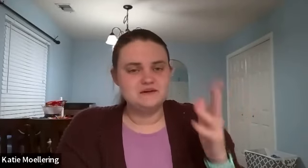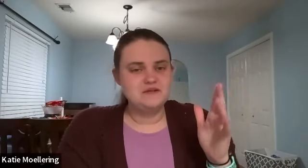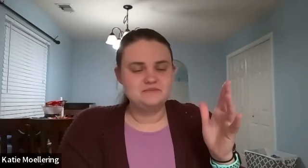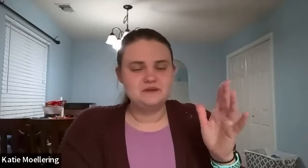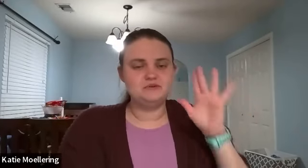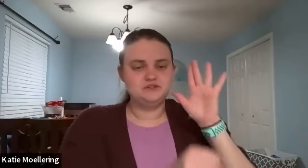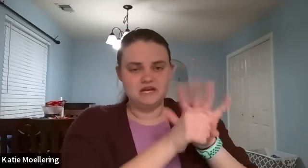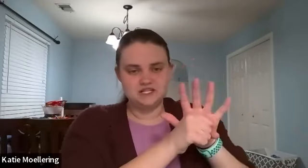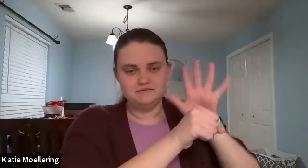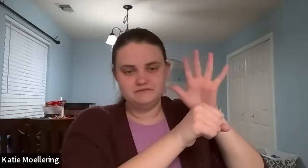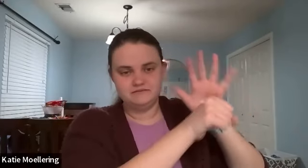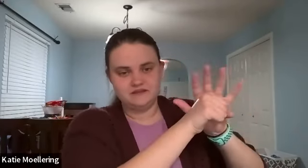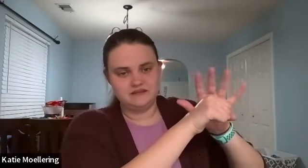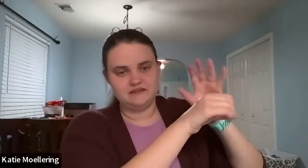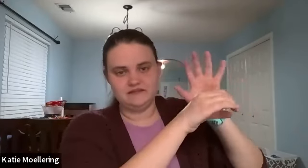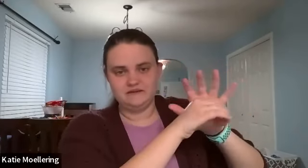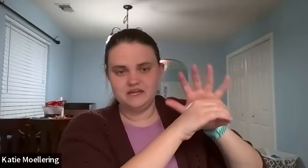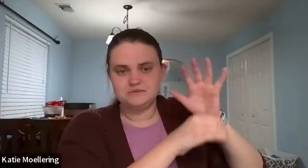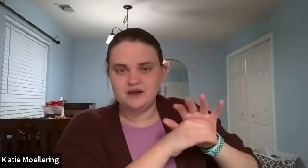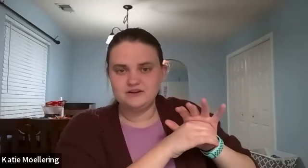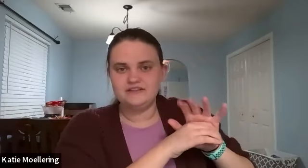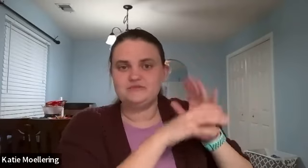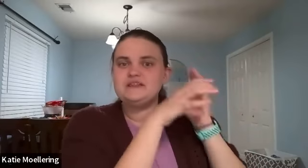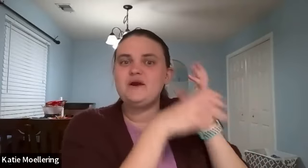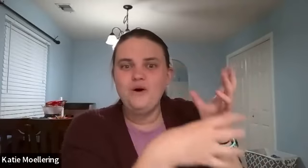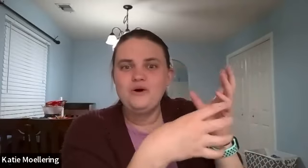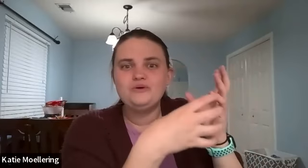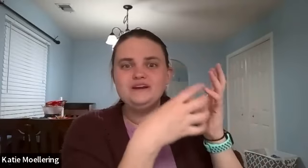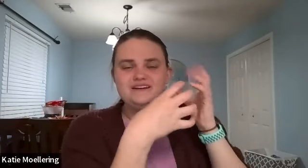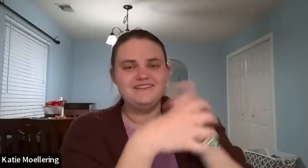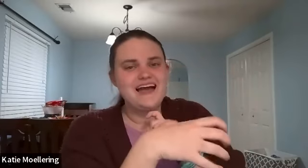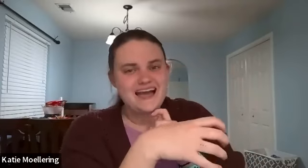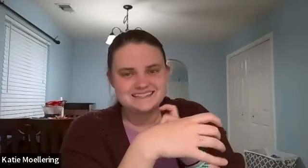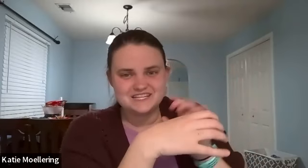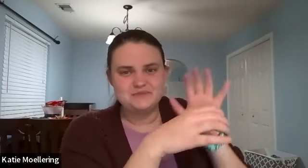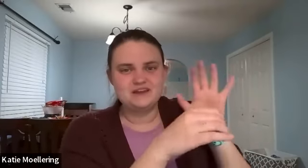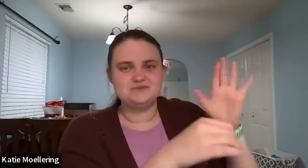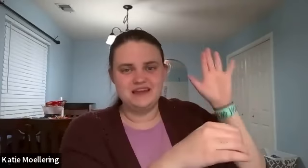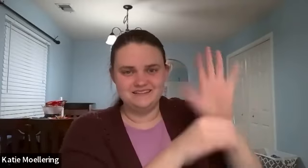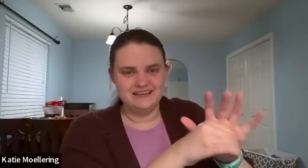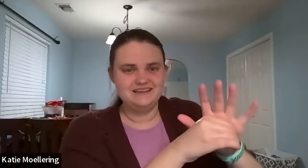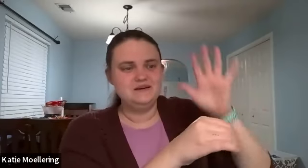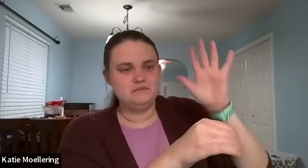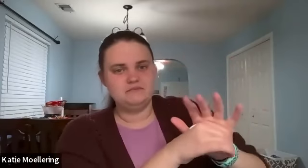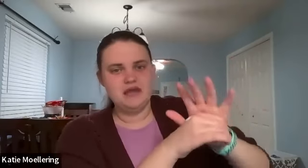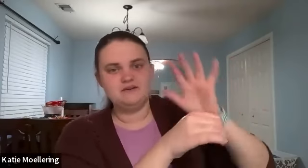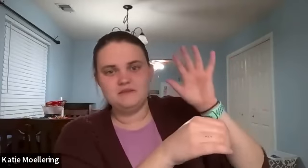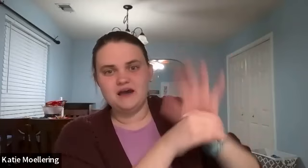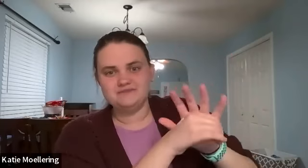Some other people will do ketchup, like that ketchup bottle, like the really old glass ketchup bottles where you had to like pound on the bottom to get